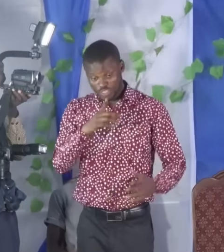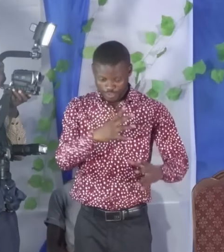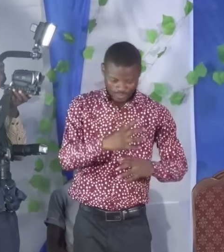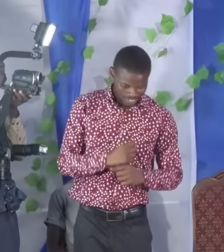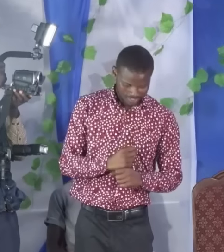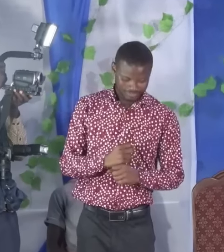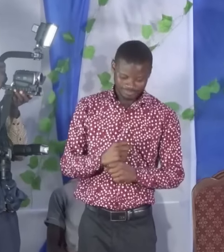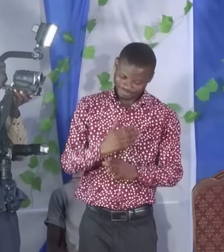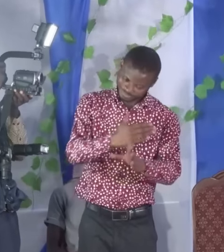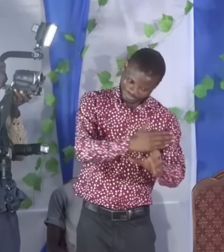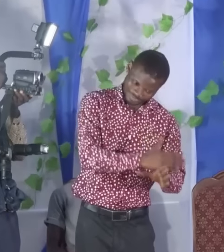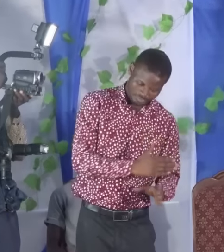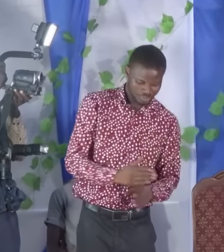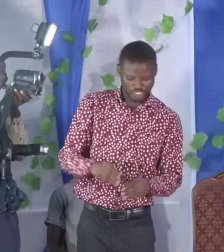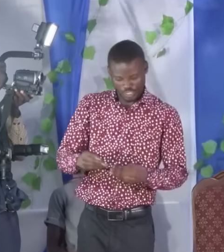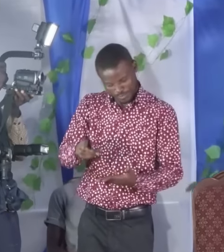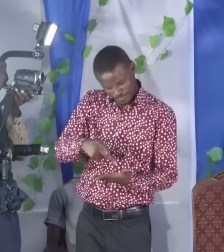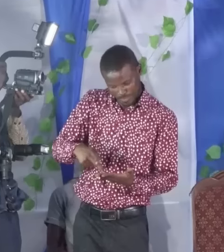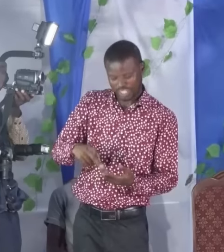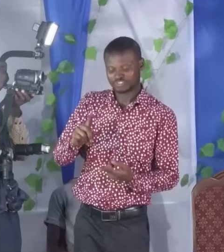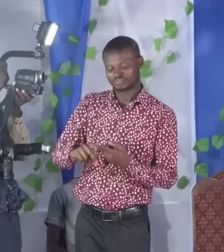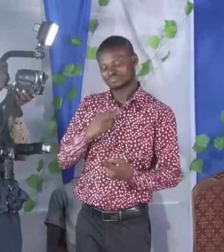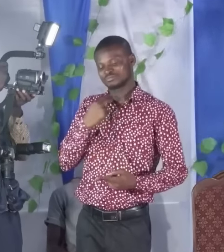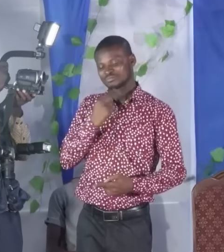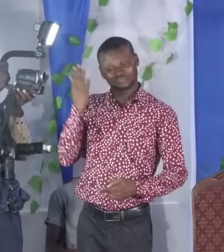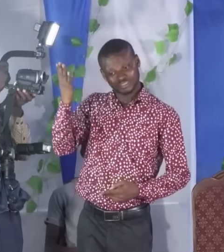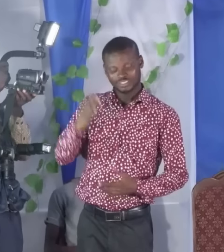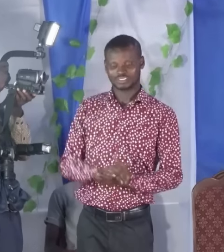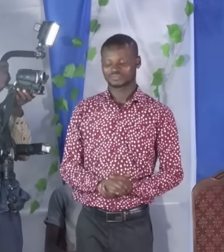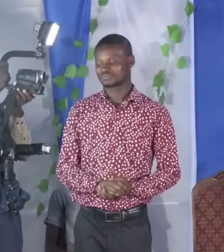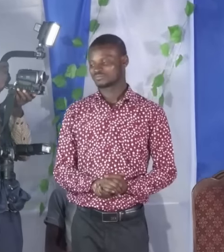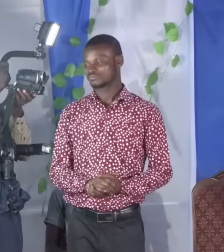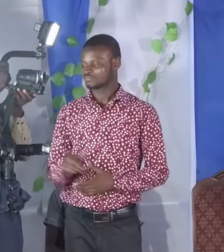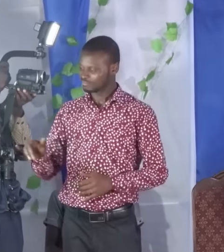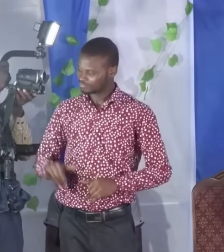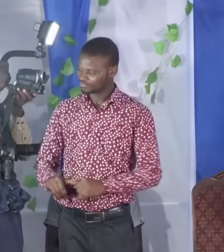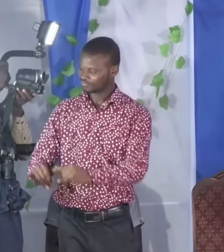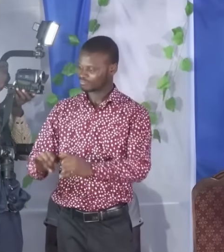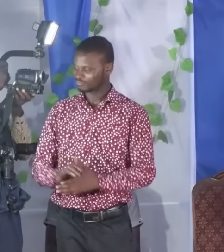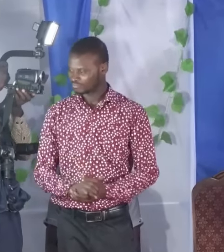can verse 10 galatians 6 verse 10